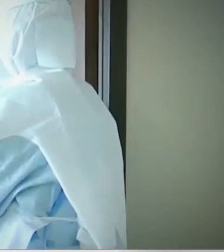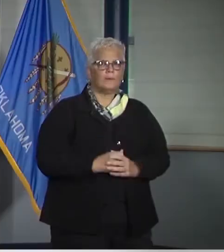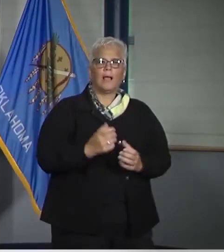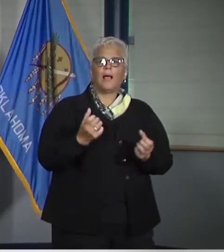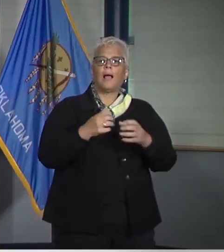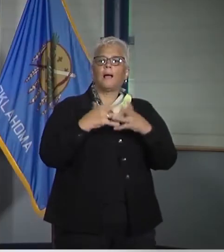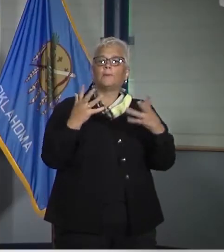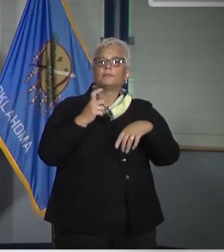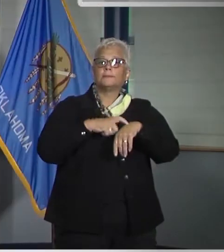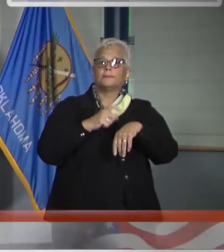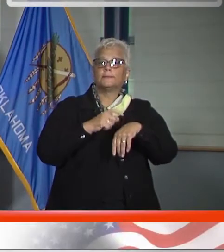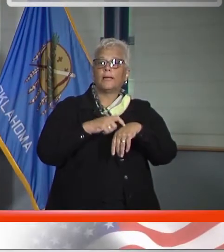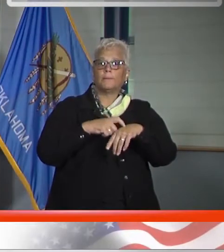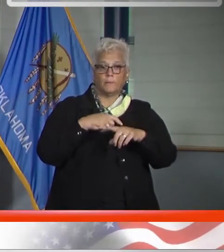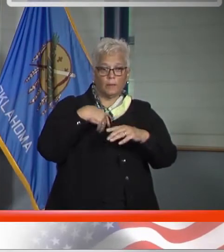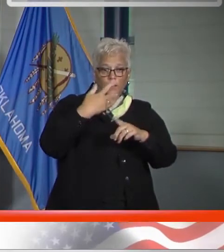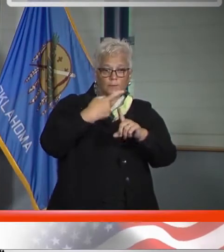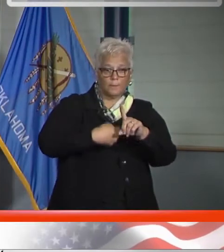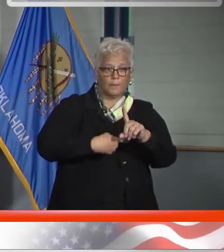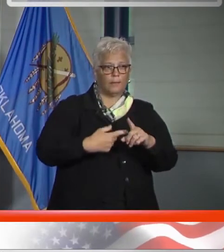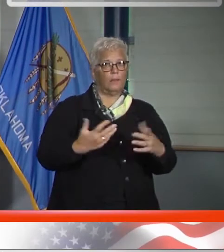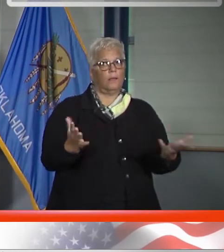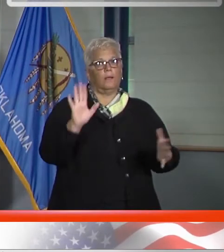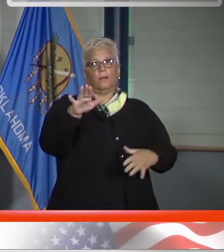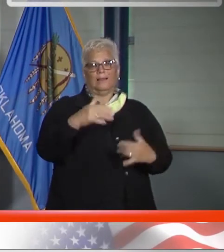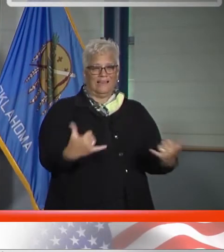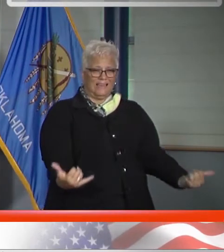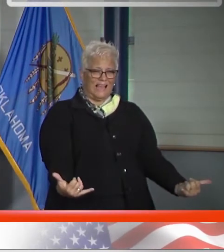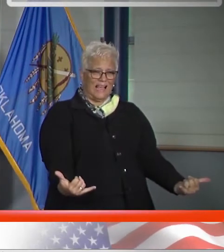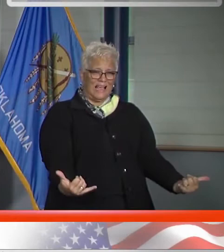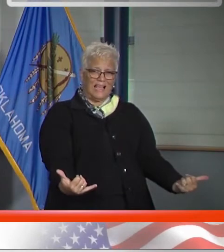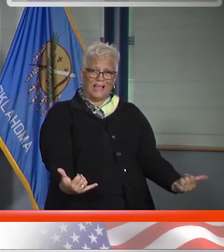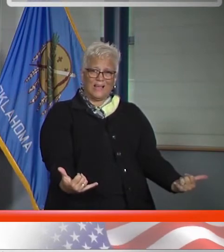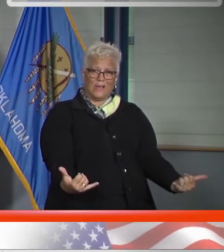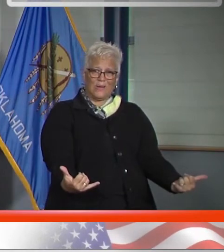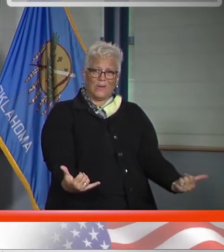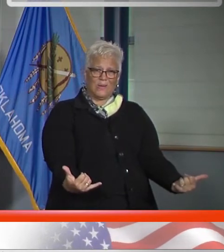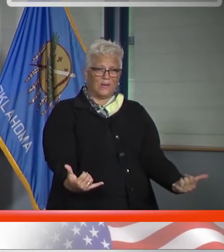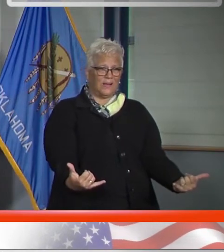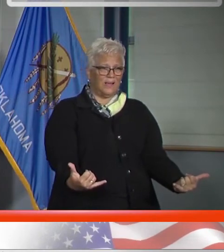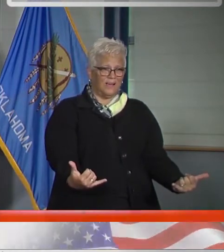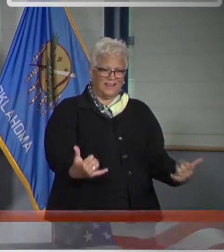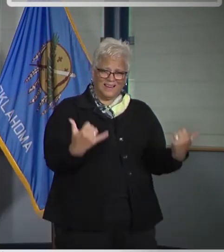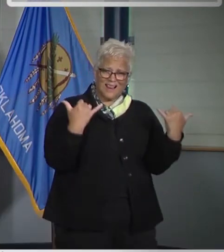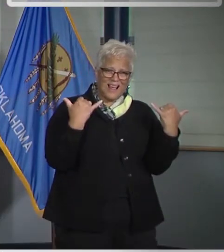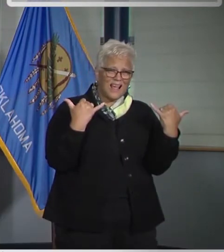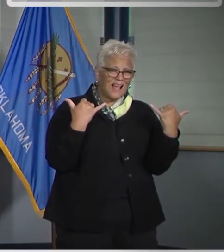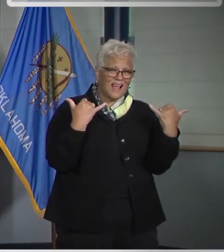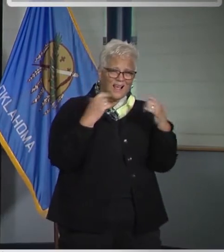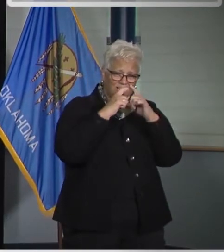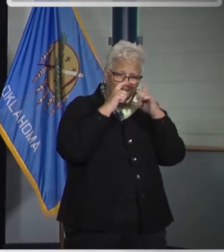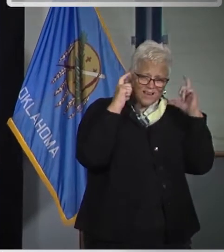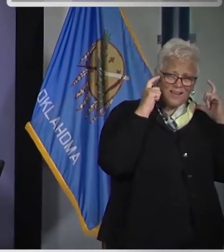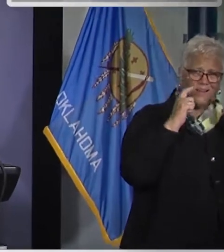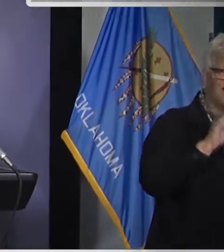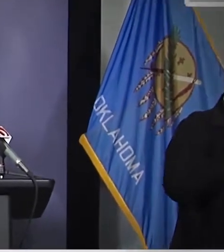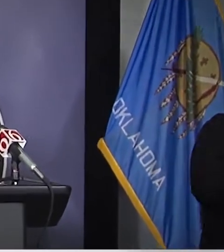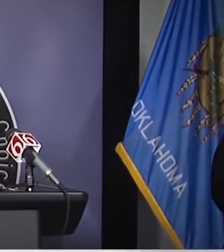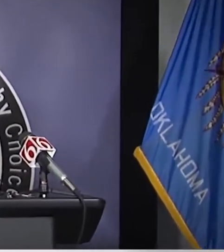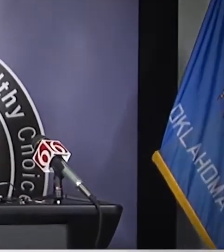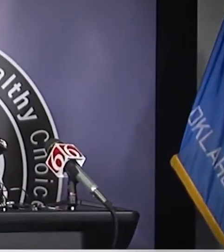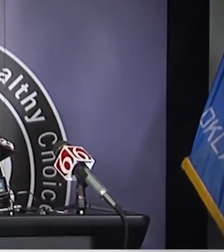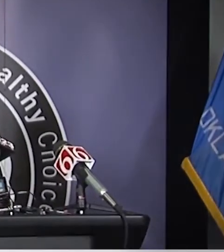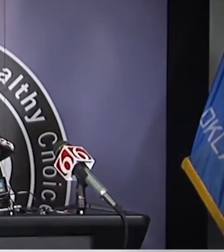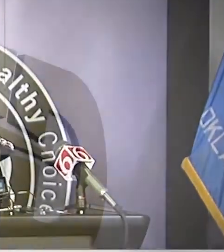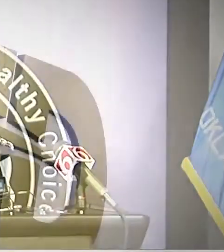cases. If we don't do it now, we're only going to continue to bend the curve in the wrong direction in ways that we don't want to see happen. Dr.